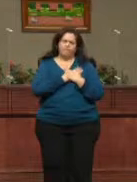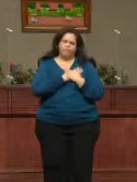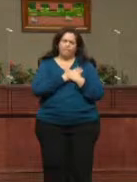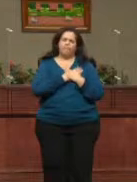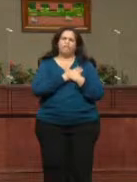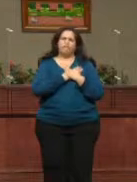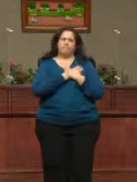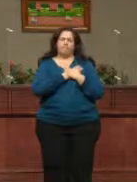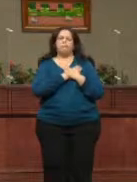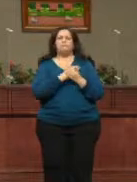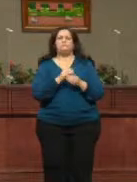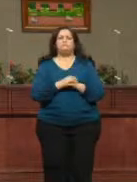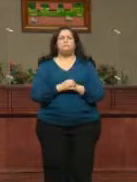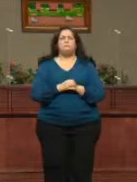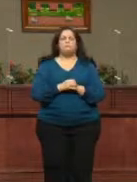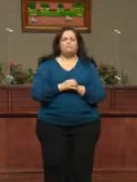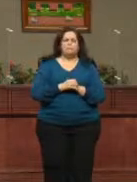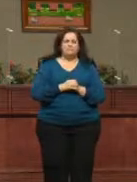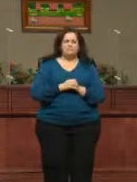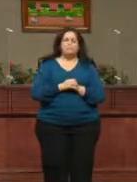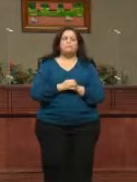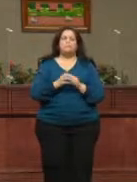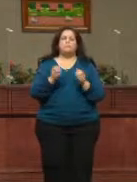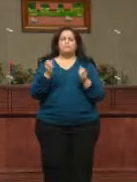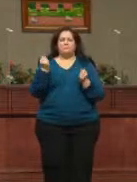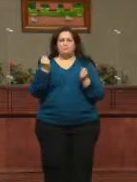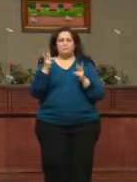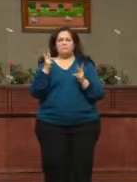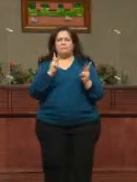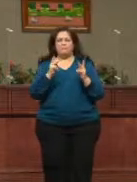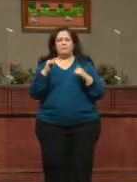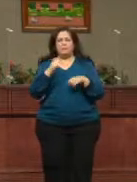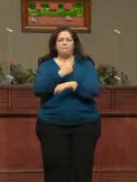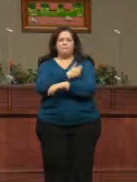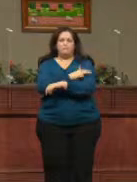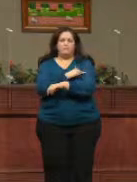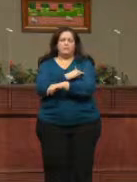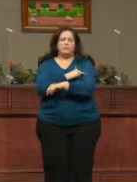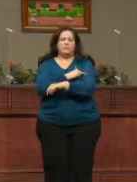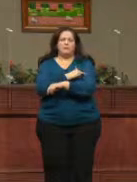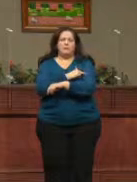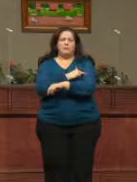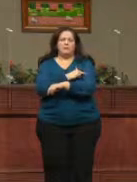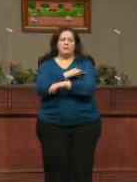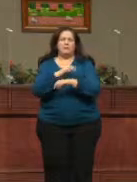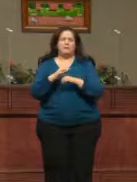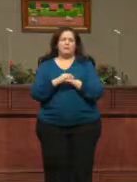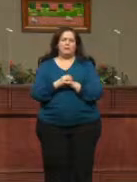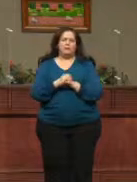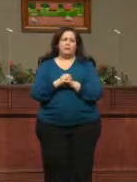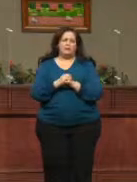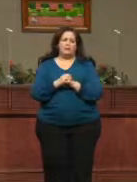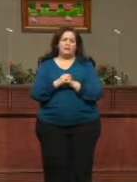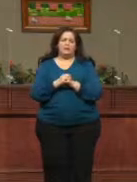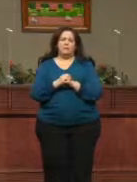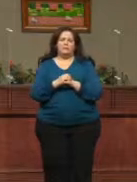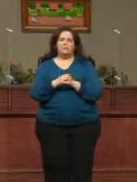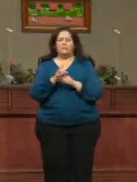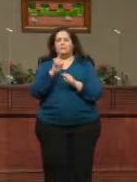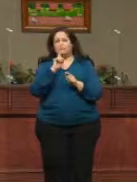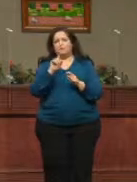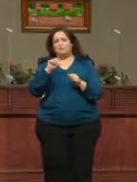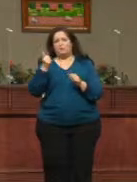remain hospitalized in critical care, so there likely will be other families